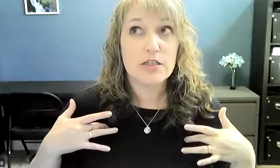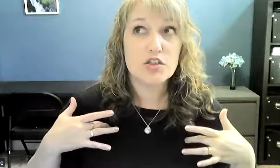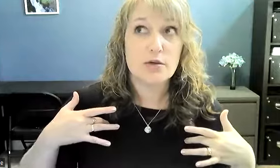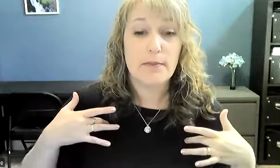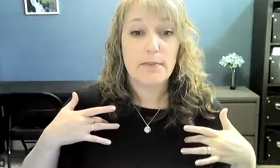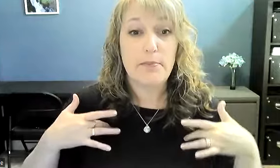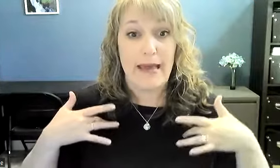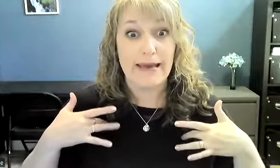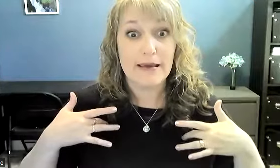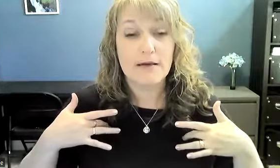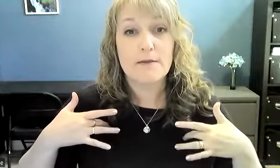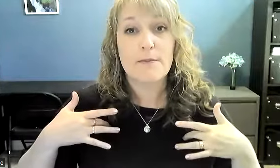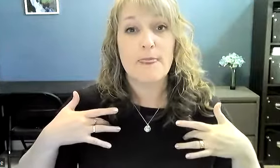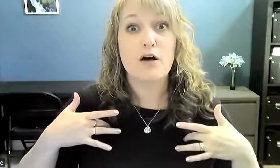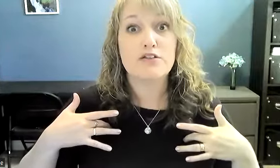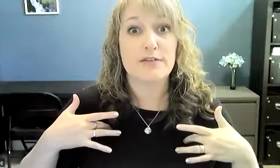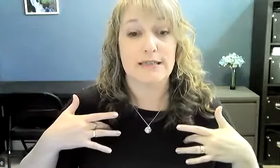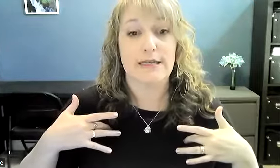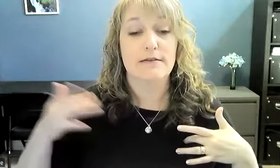each pec alternately.